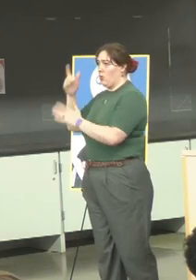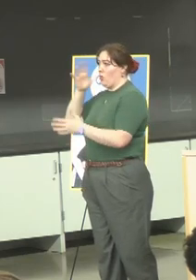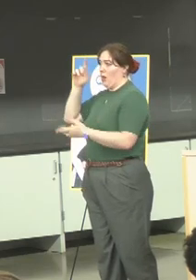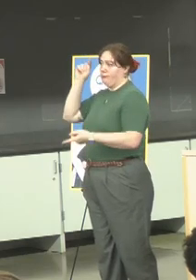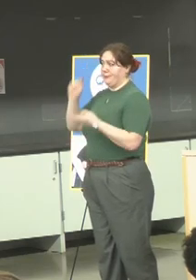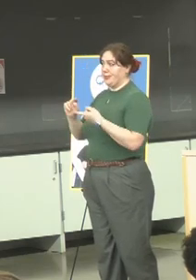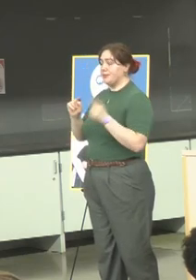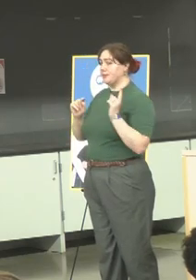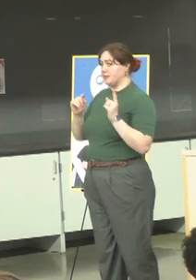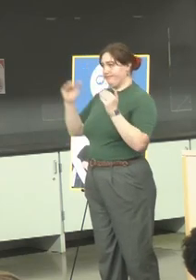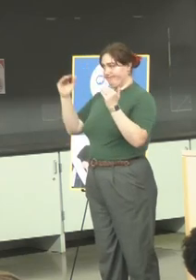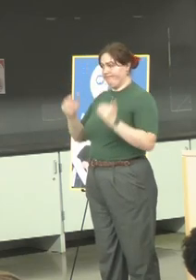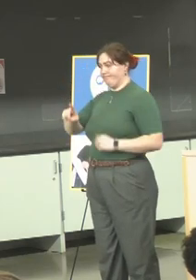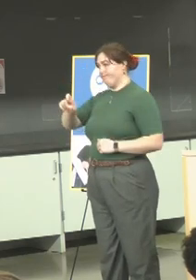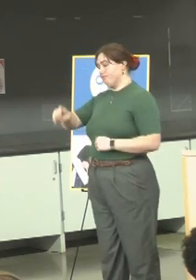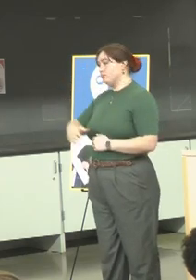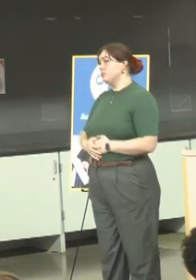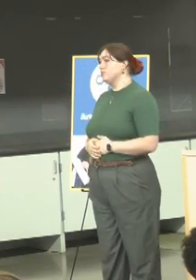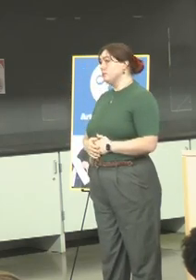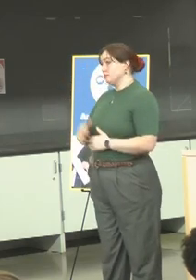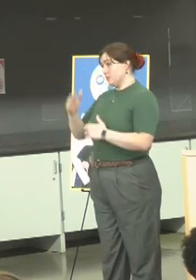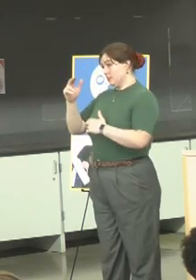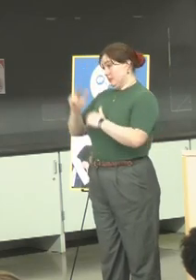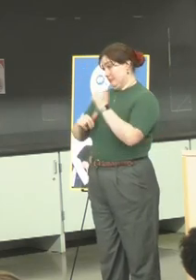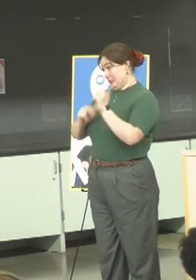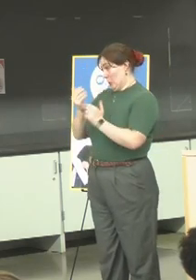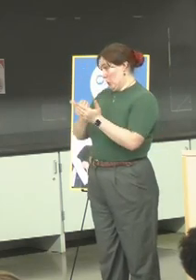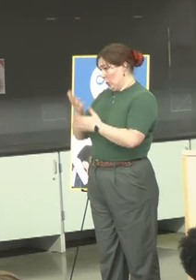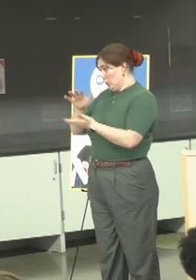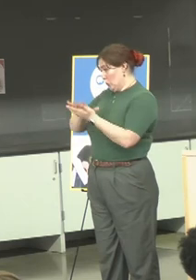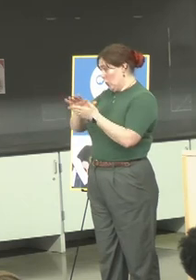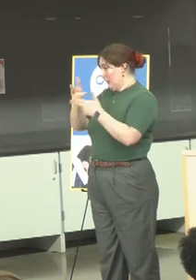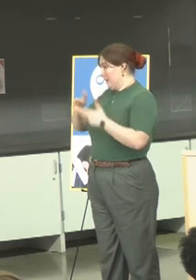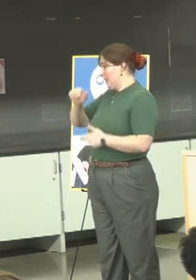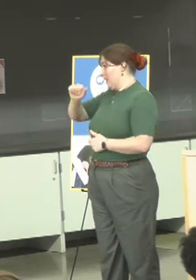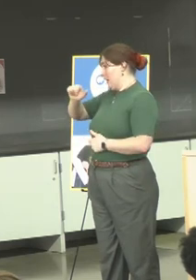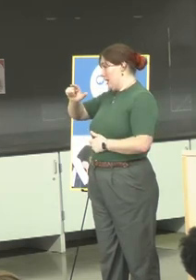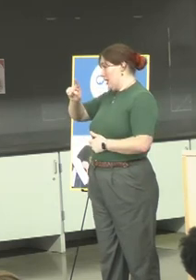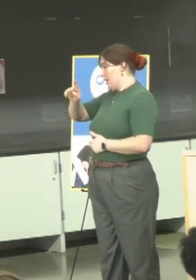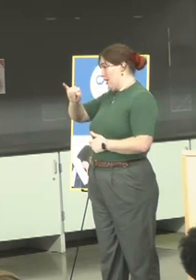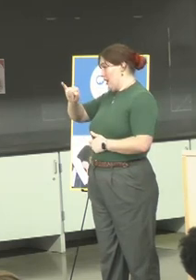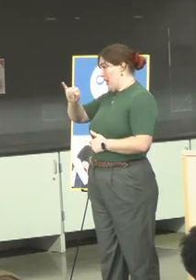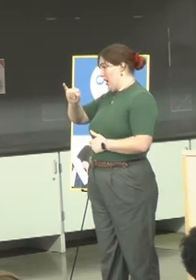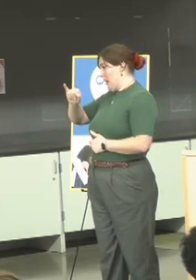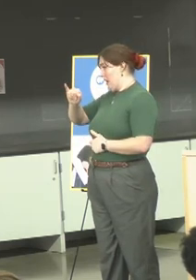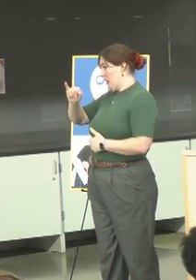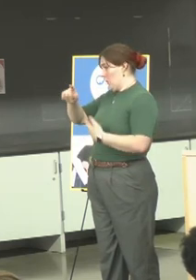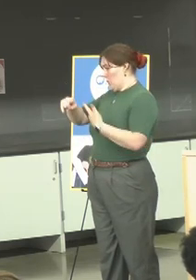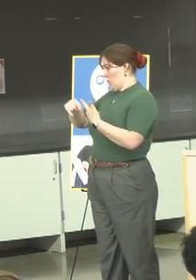Why are we building a new school, Alki, when we are closing schools?